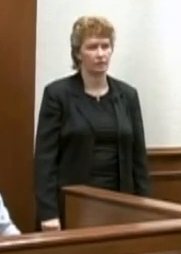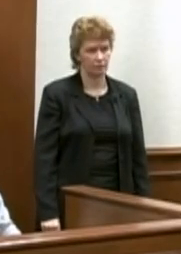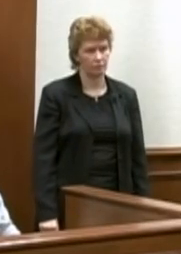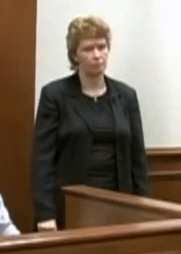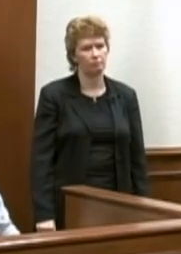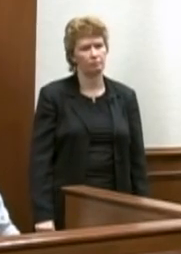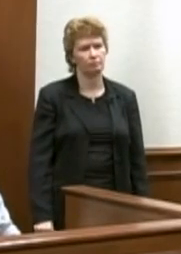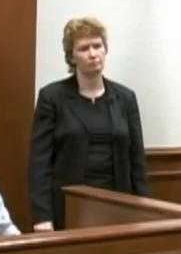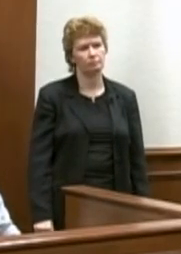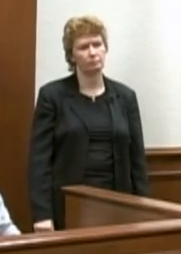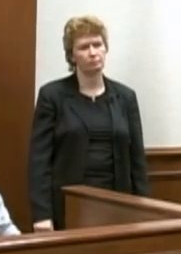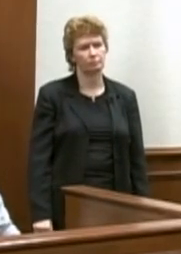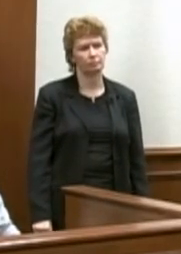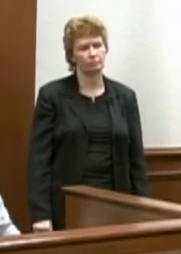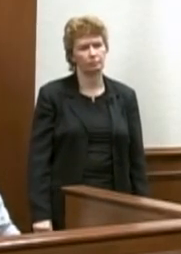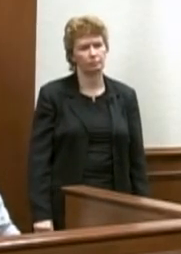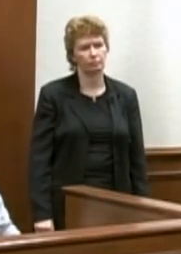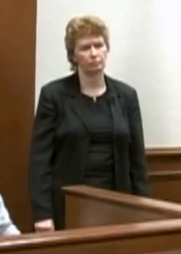Yes.